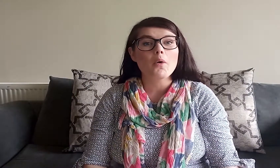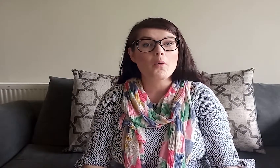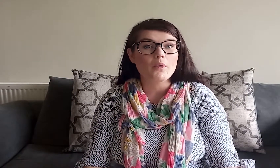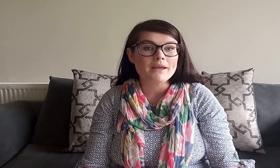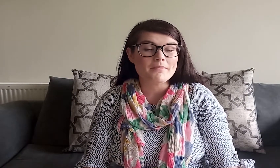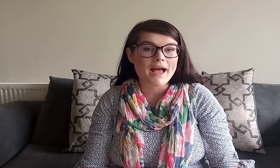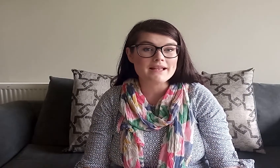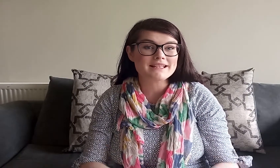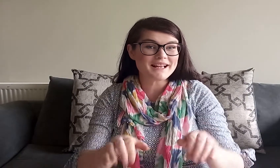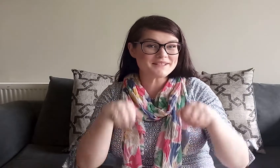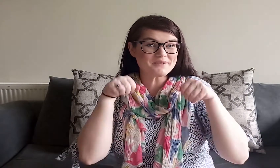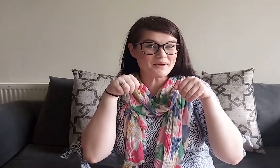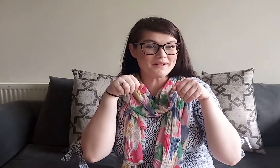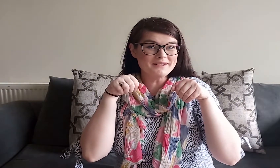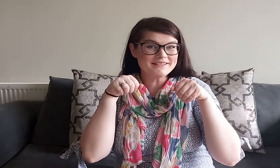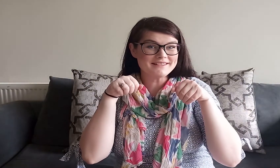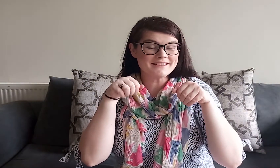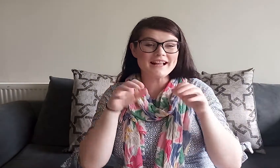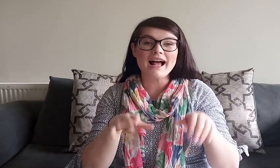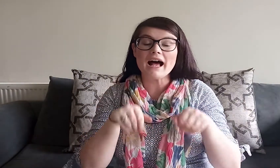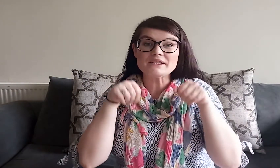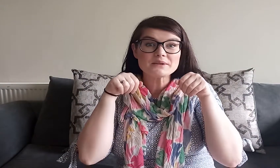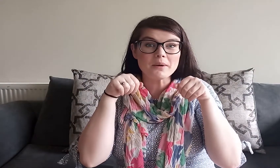We met a squirrel. A squirrel.